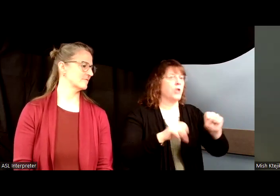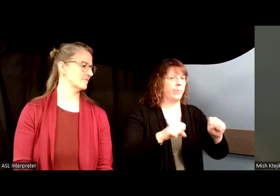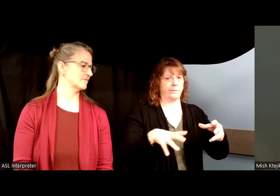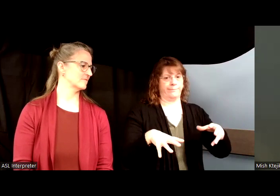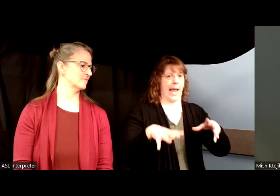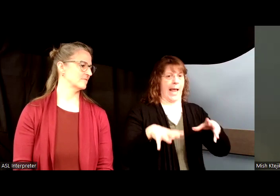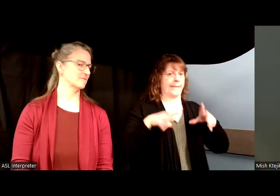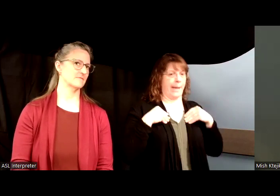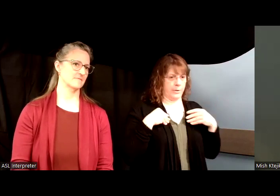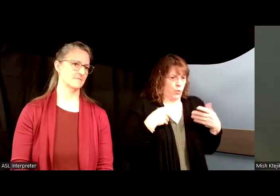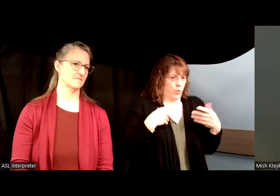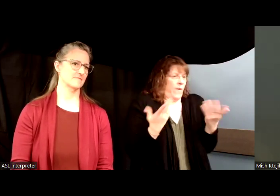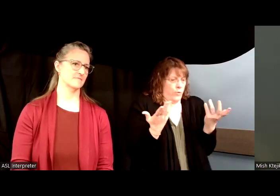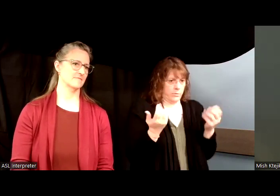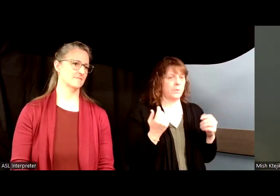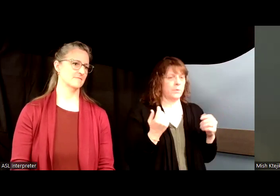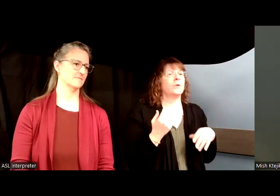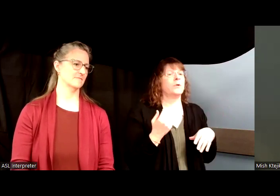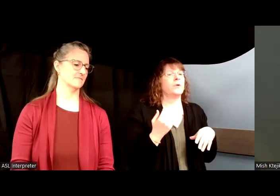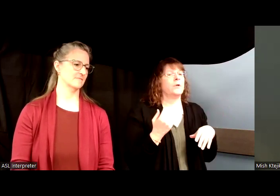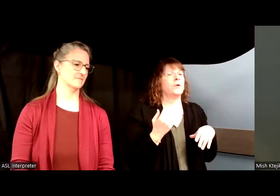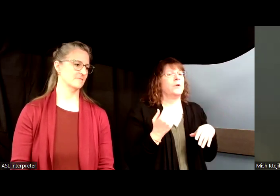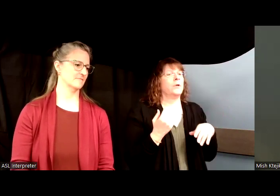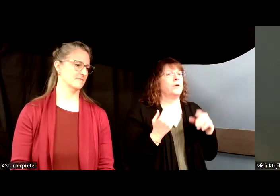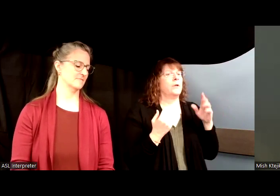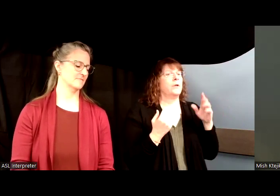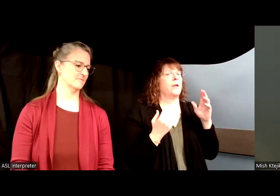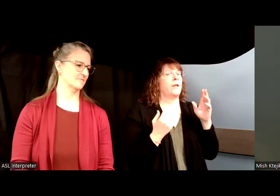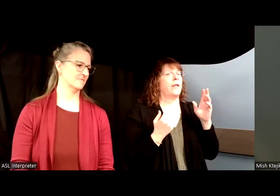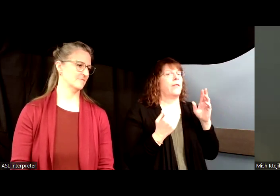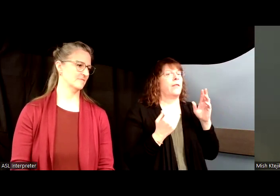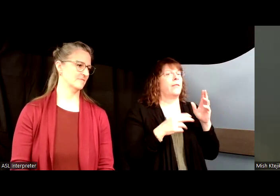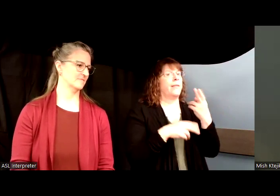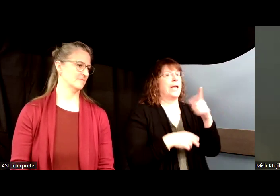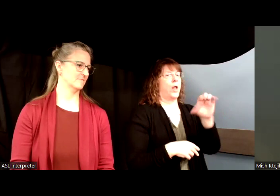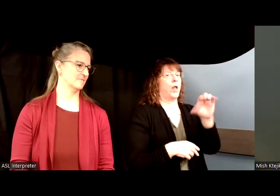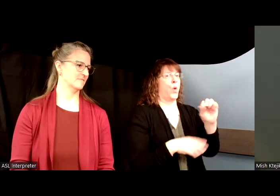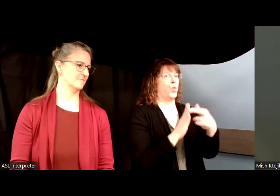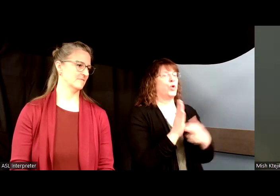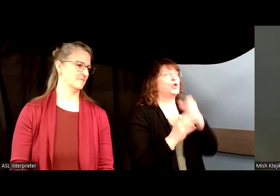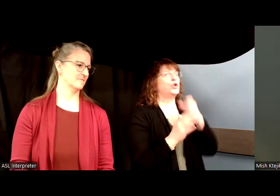When you say adopt, accept whatever wording we're using,